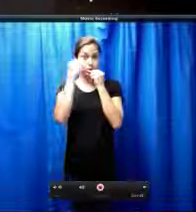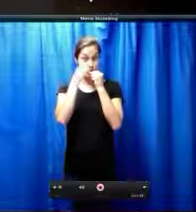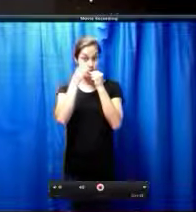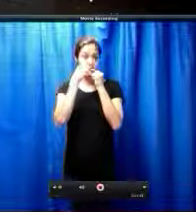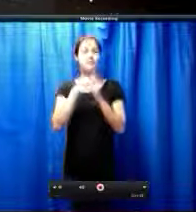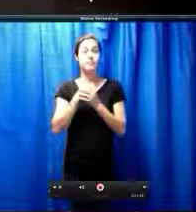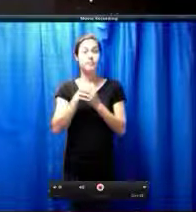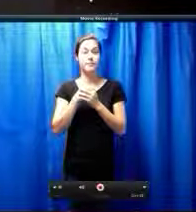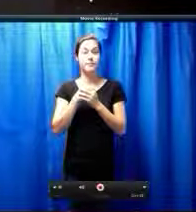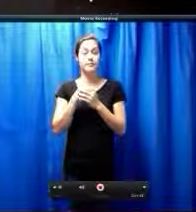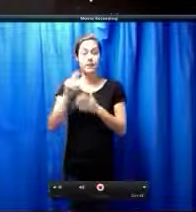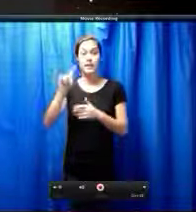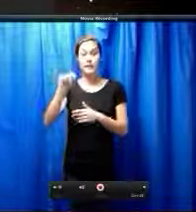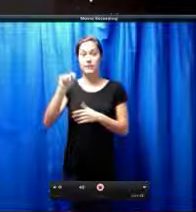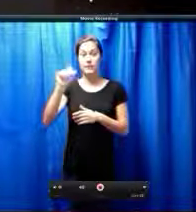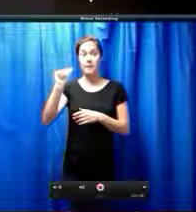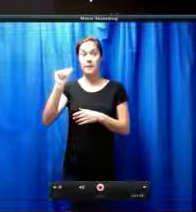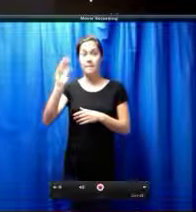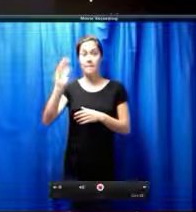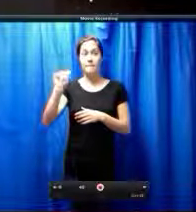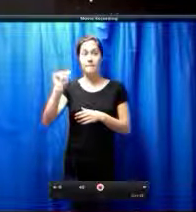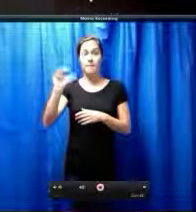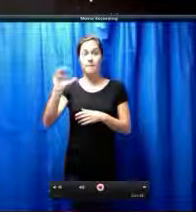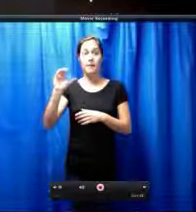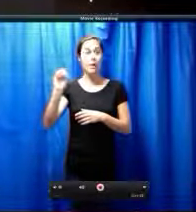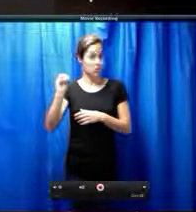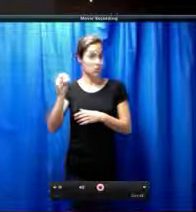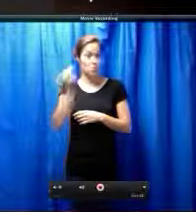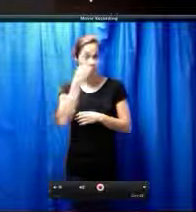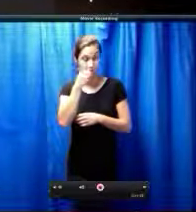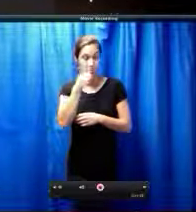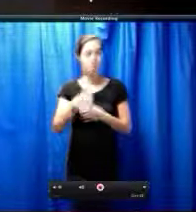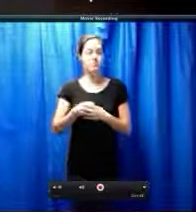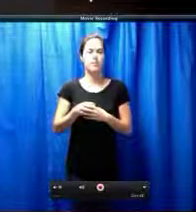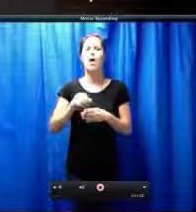Yeah. What are some other things that might cause some oral cancers?